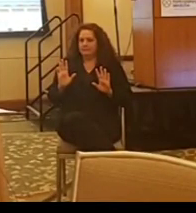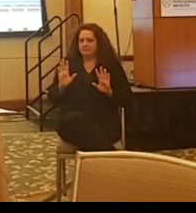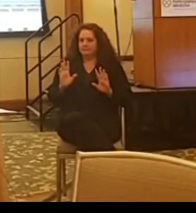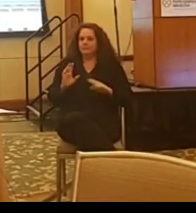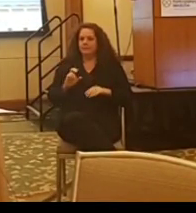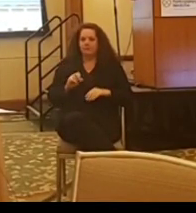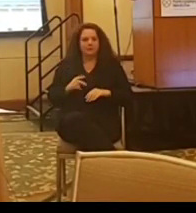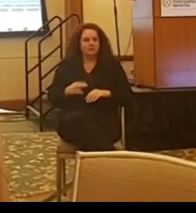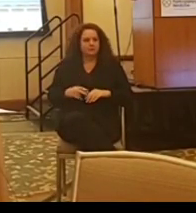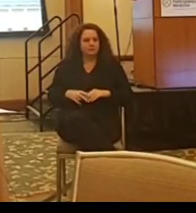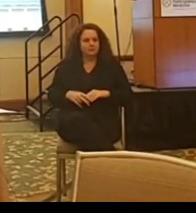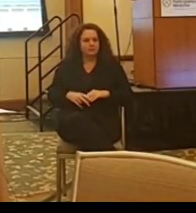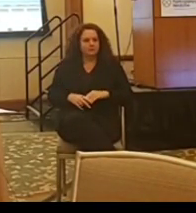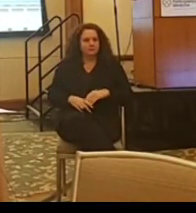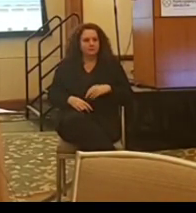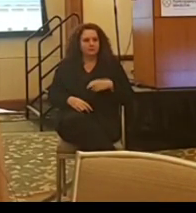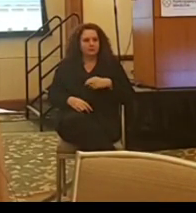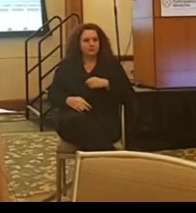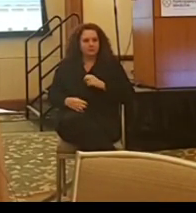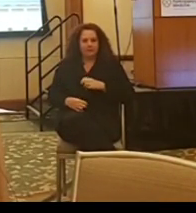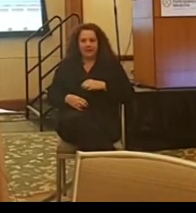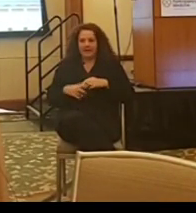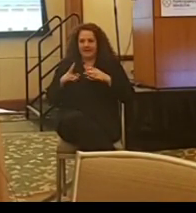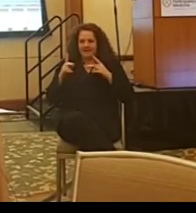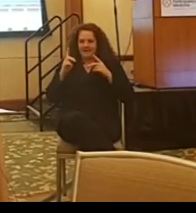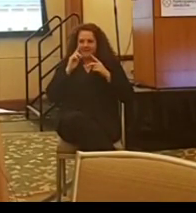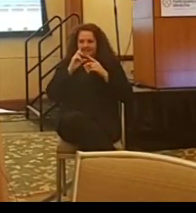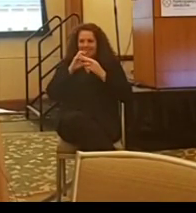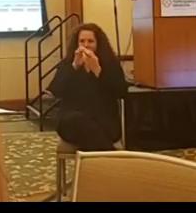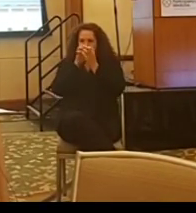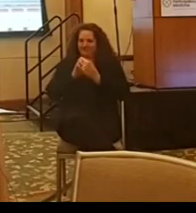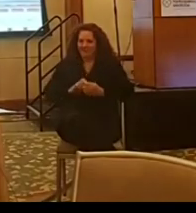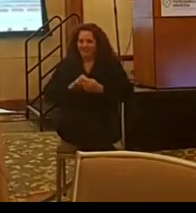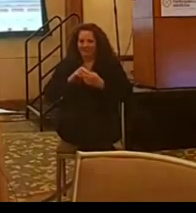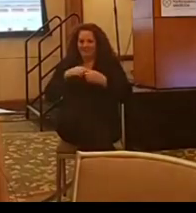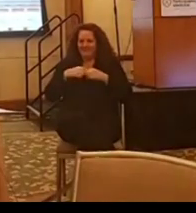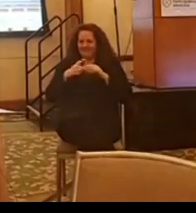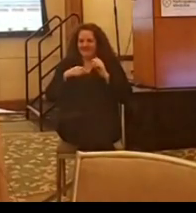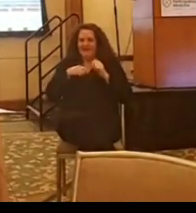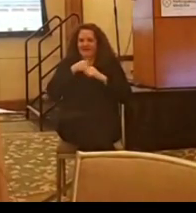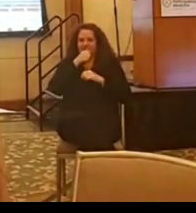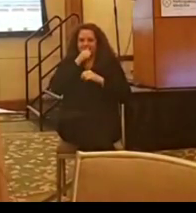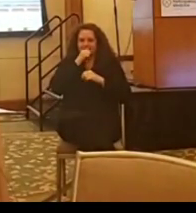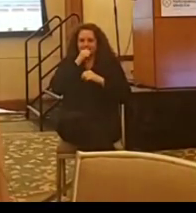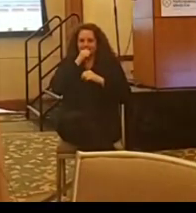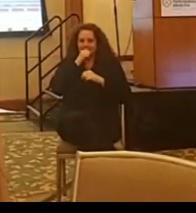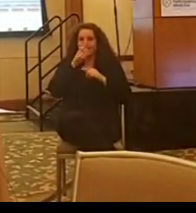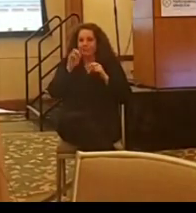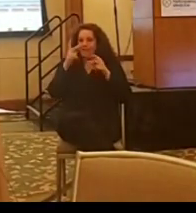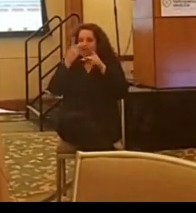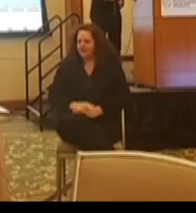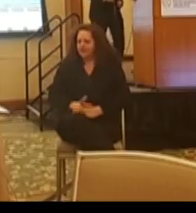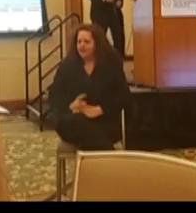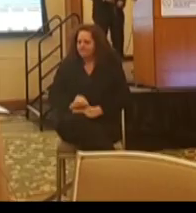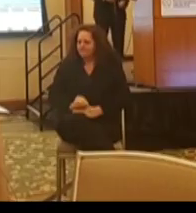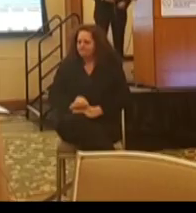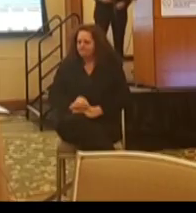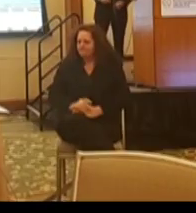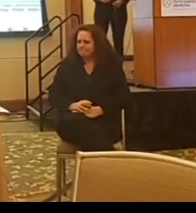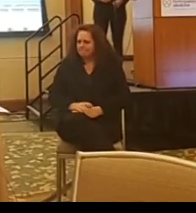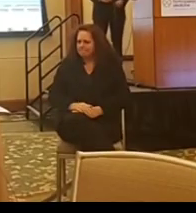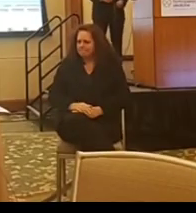It's encrypted. Oh, she's encrypted. Yeah, exactly. It's top secret, if you can figure it out.